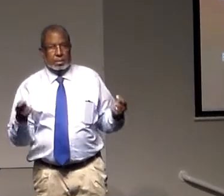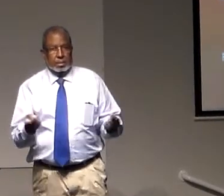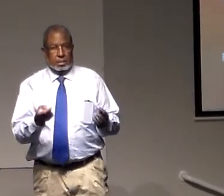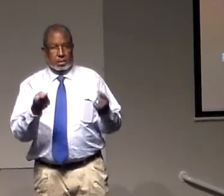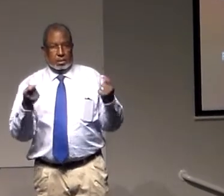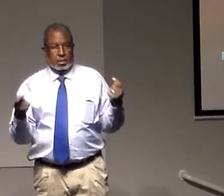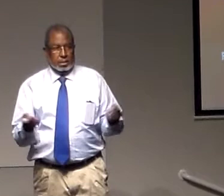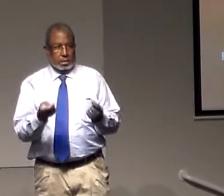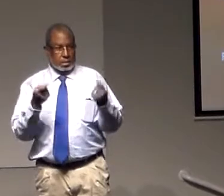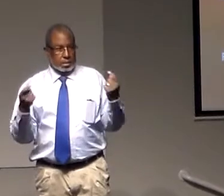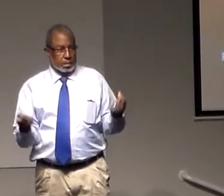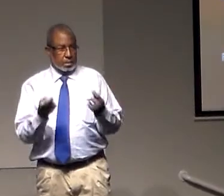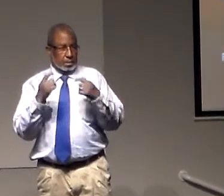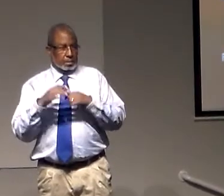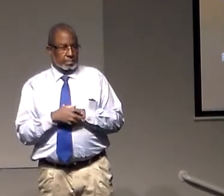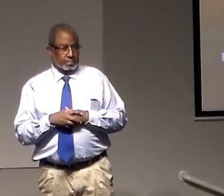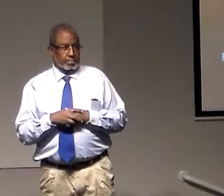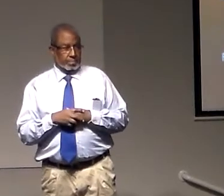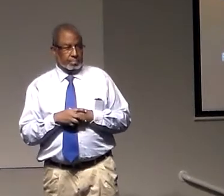so bad, full of sin.